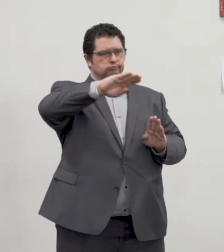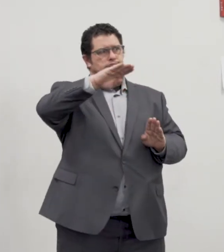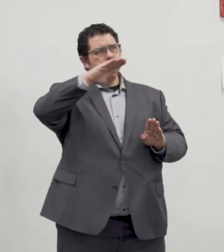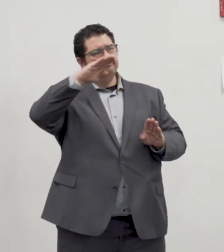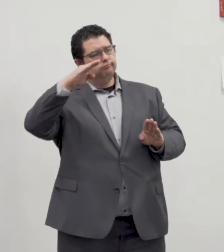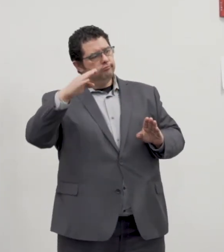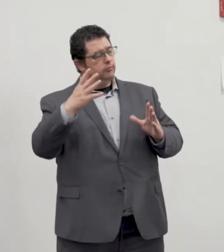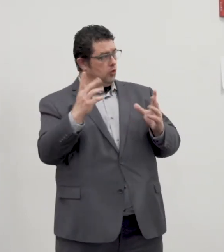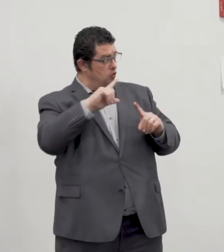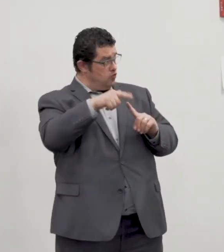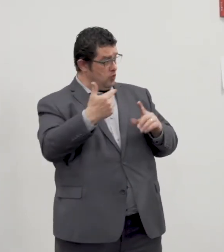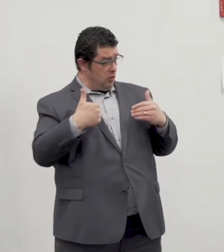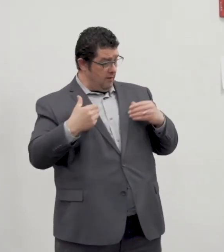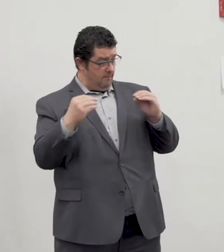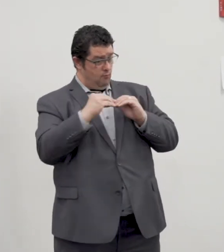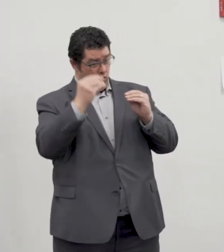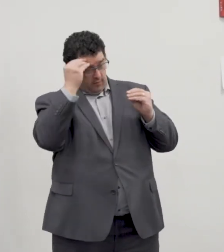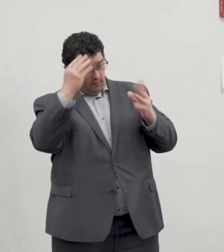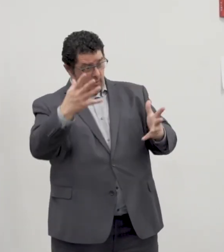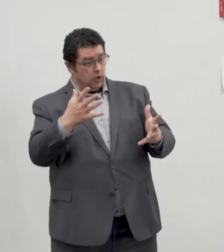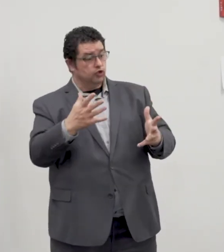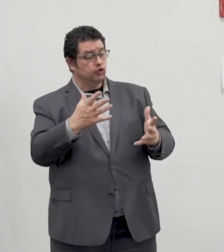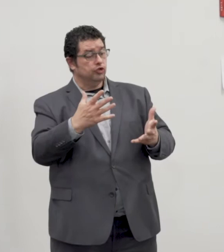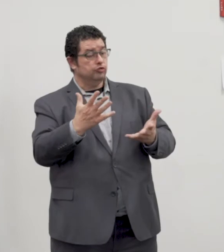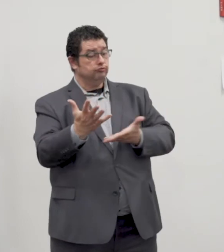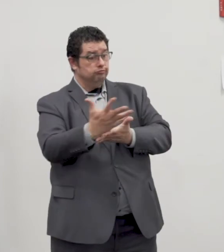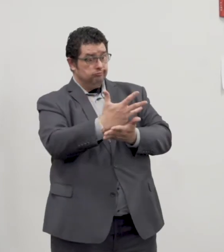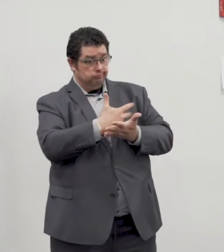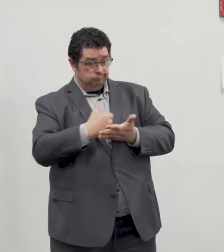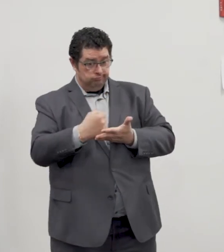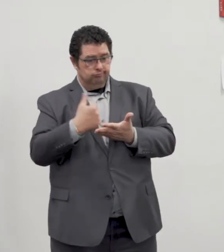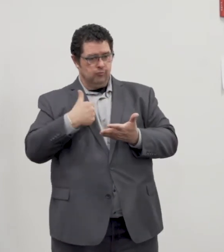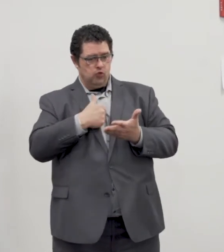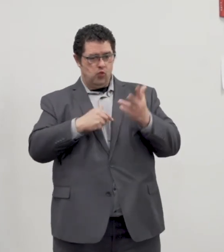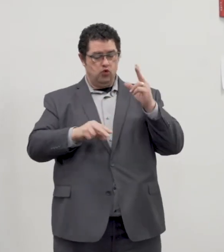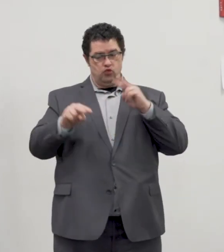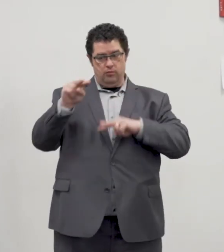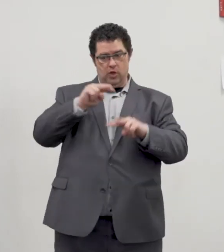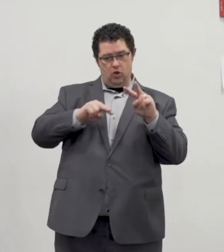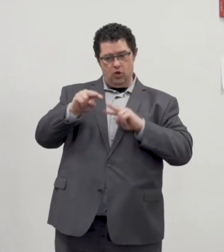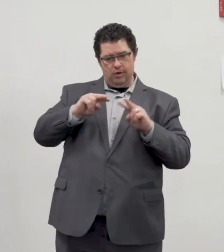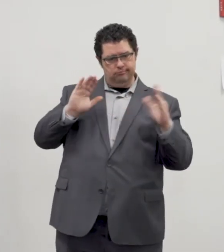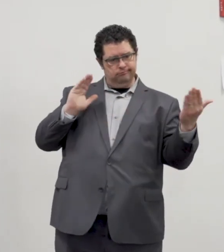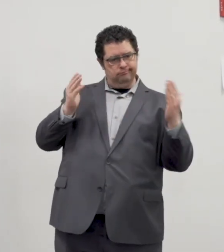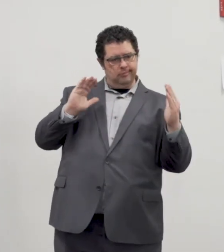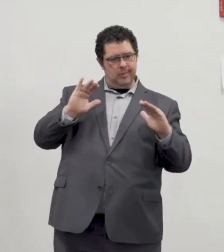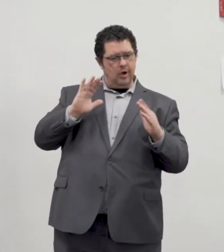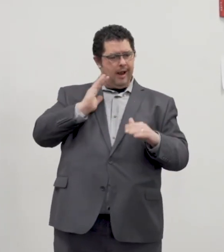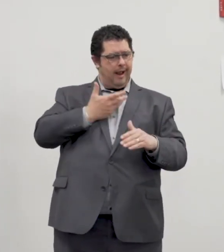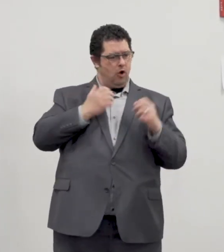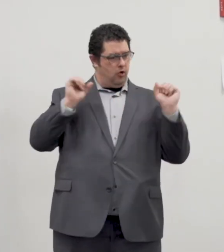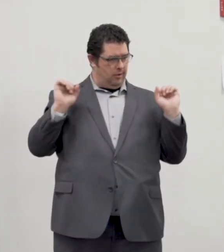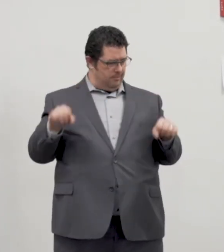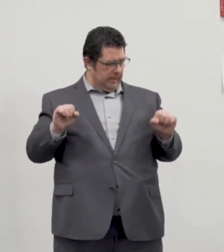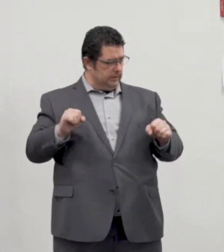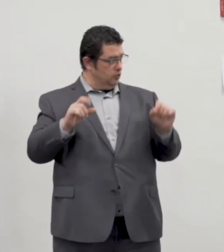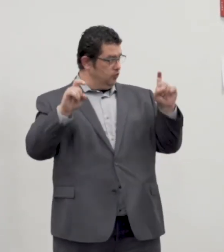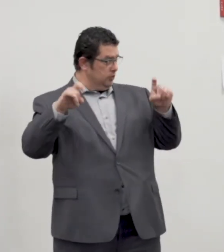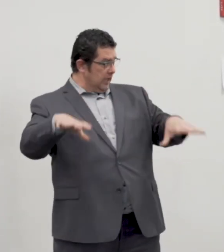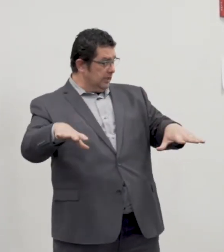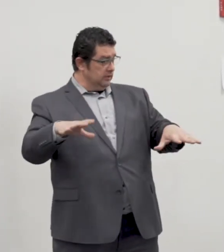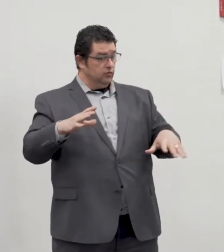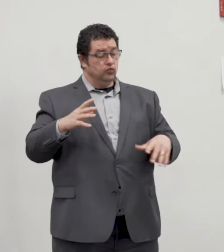in. We are going to watch our ability to test. So one of my big data points is my ability to purchase